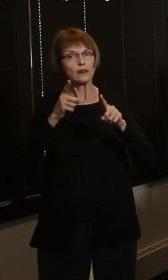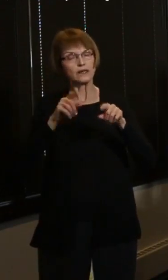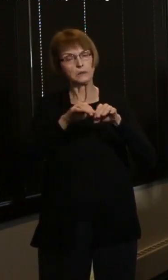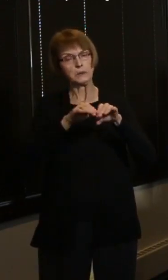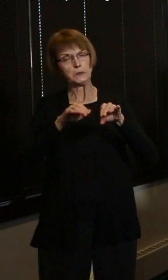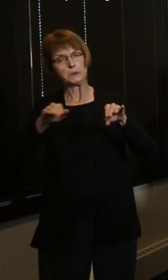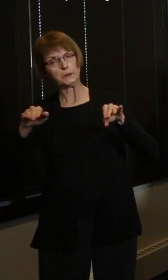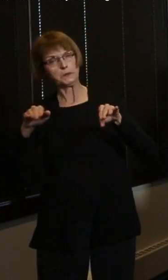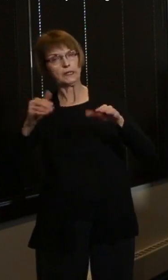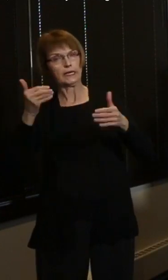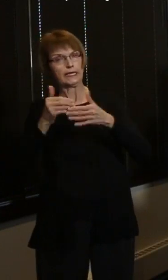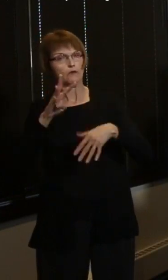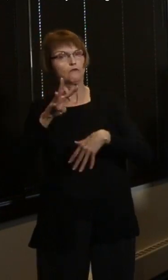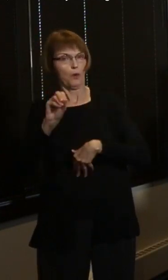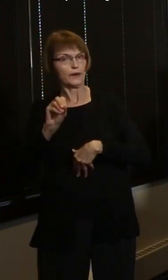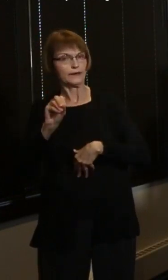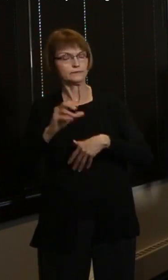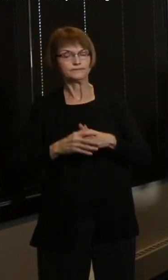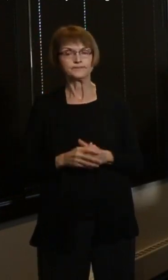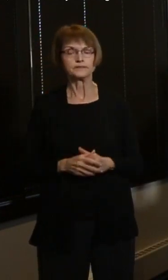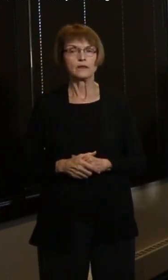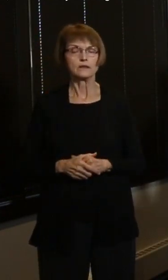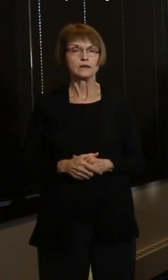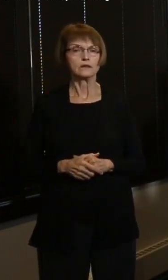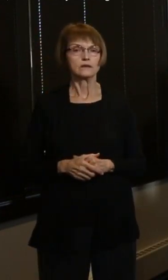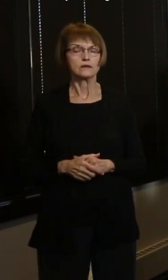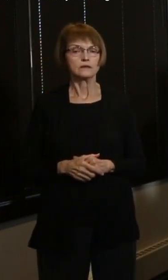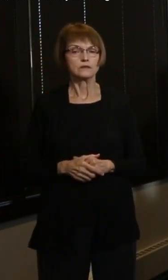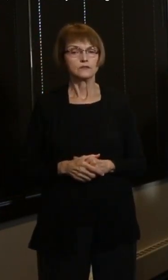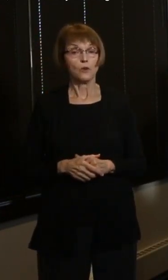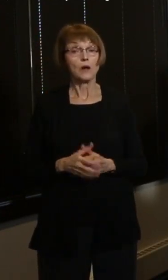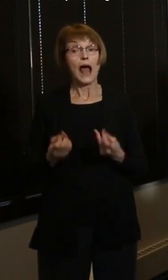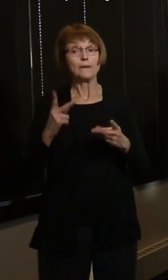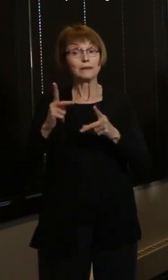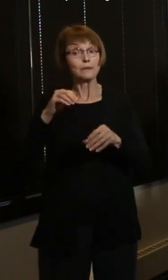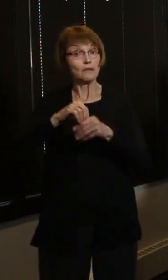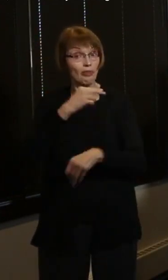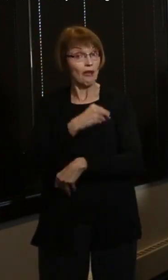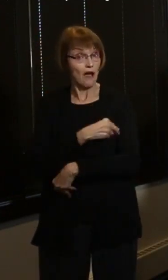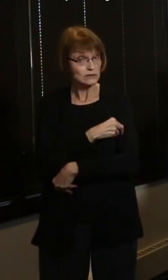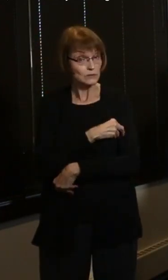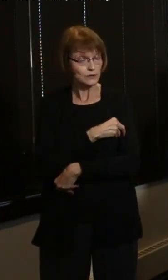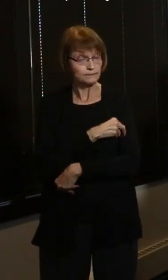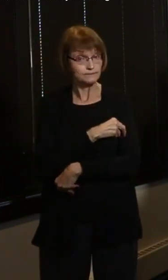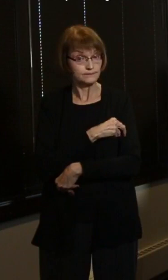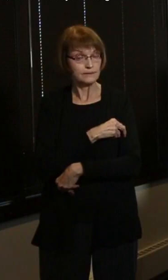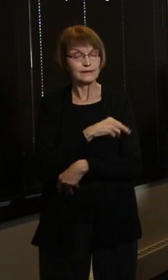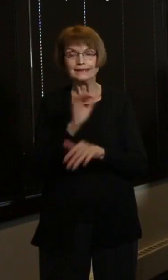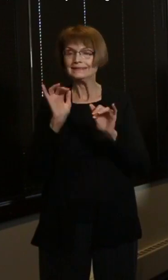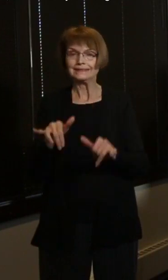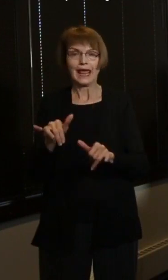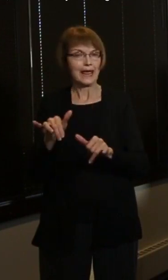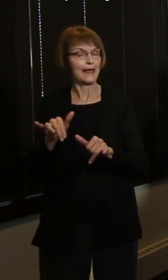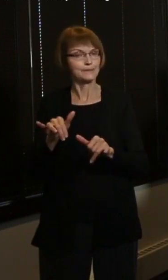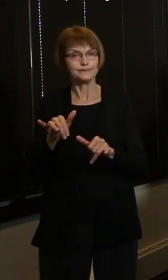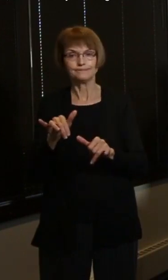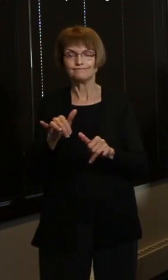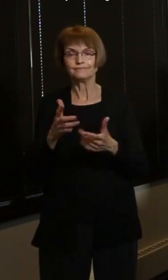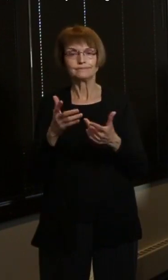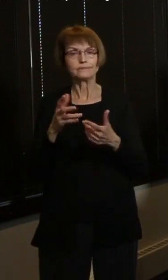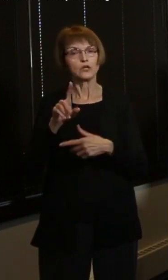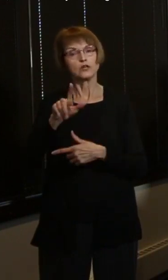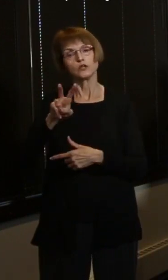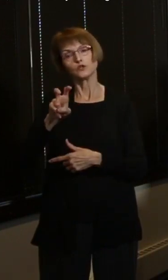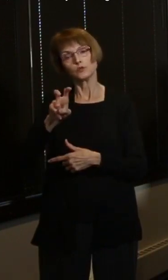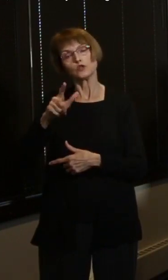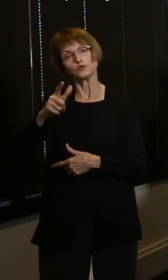40 mark. As far as hospitalizations are concerned, same story,